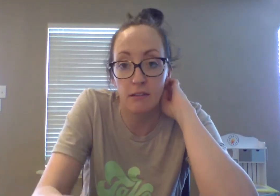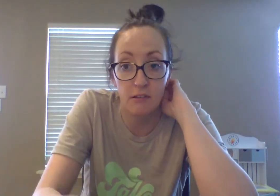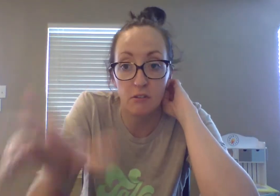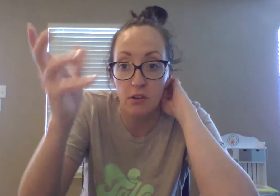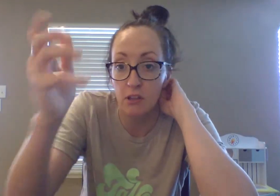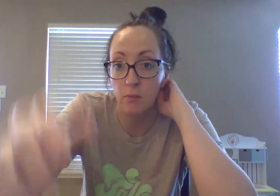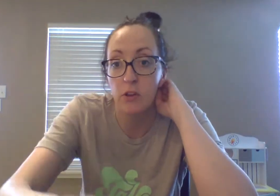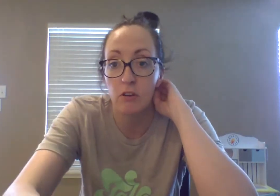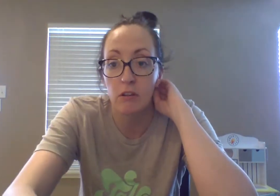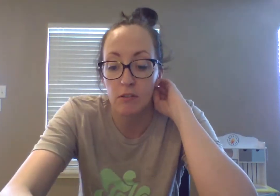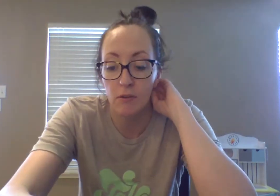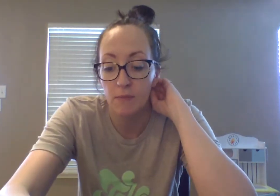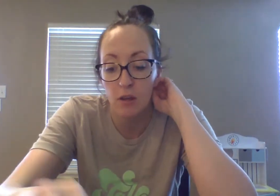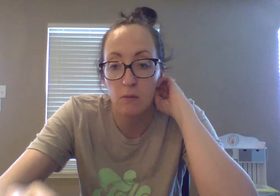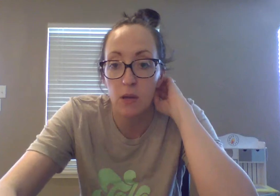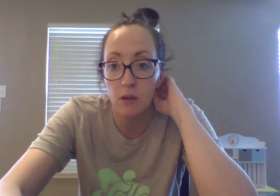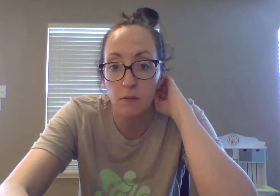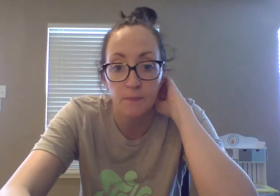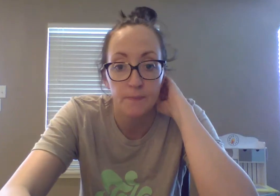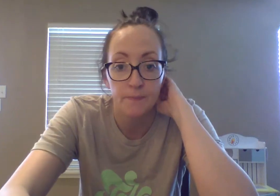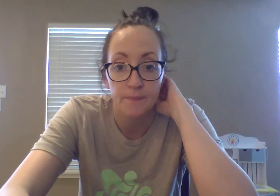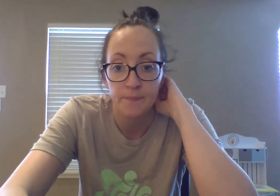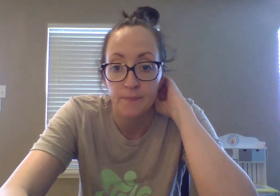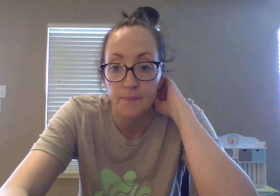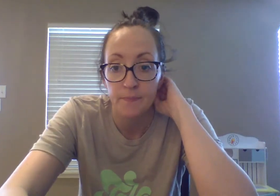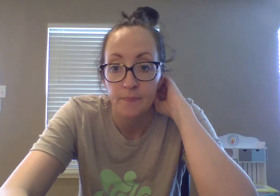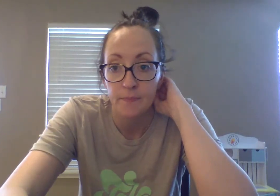still gets the point across. So here we go.